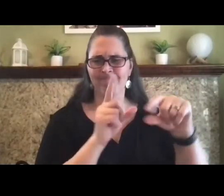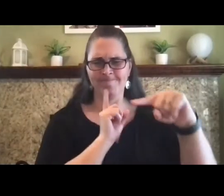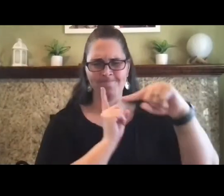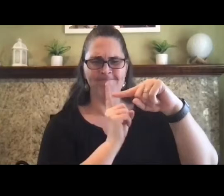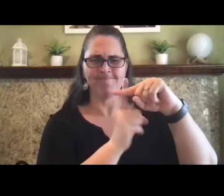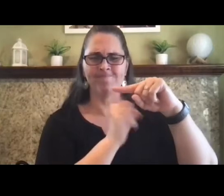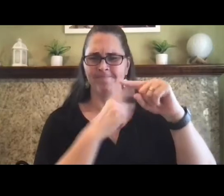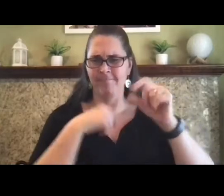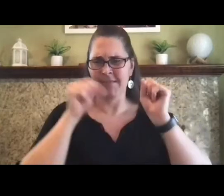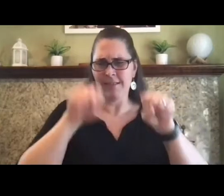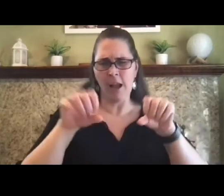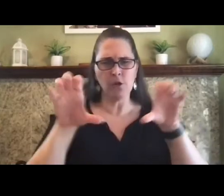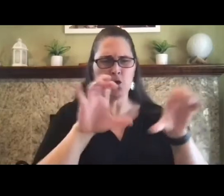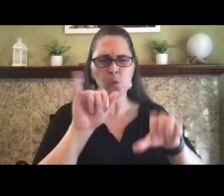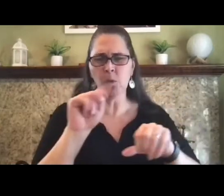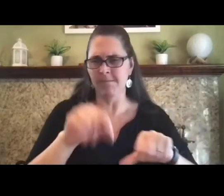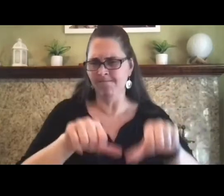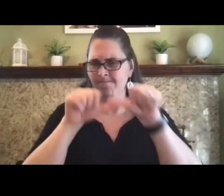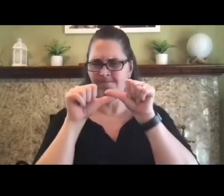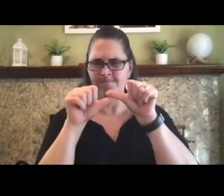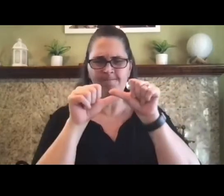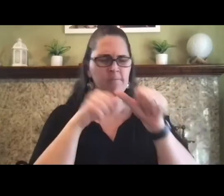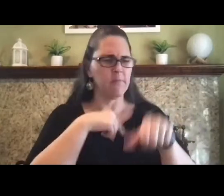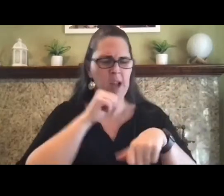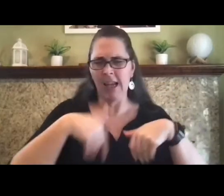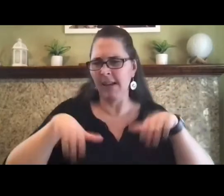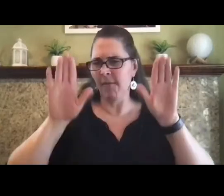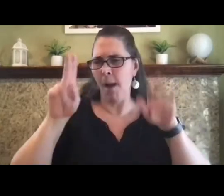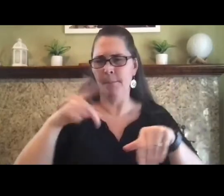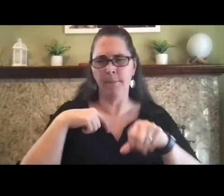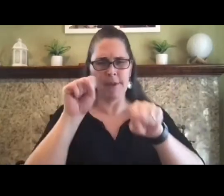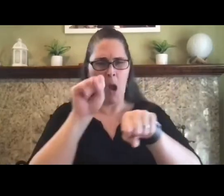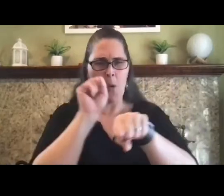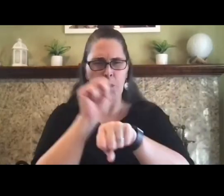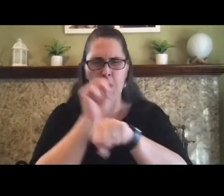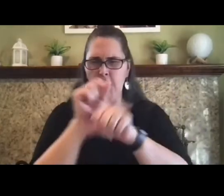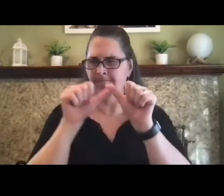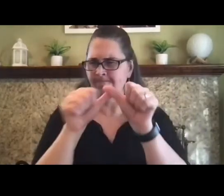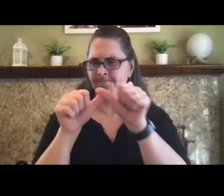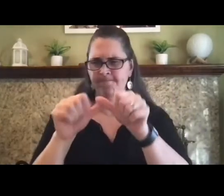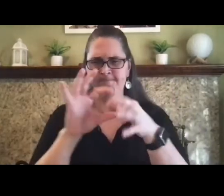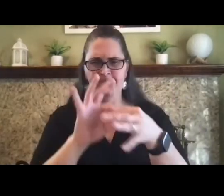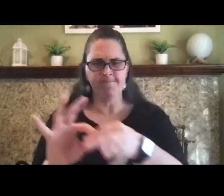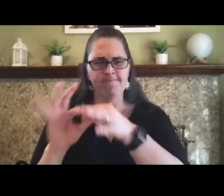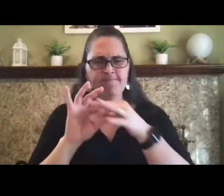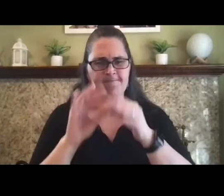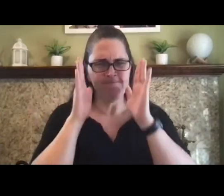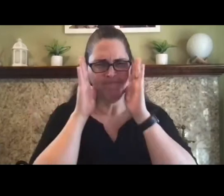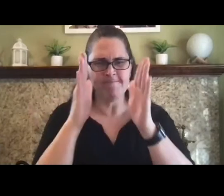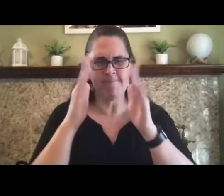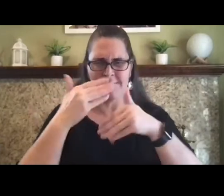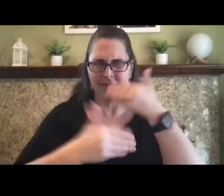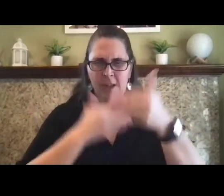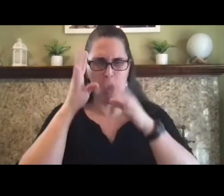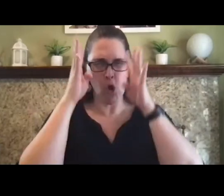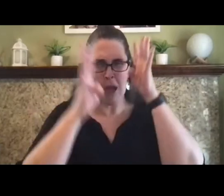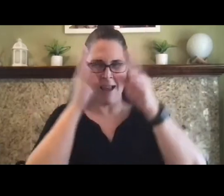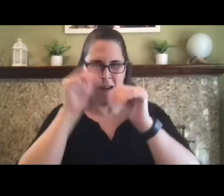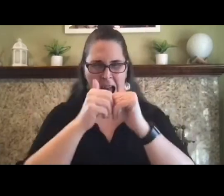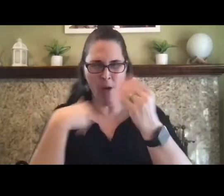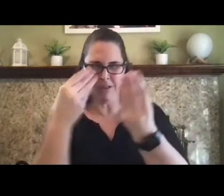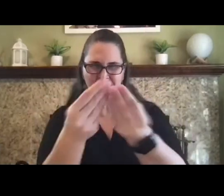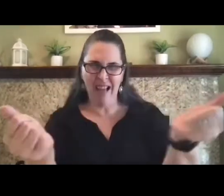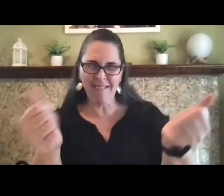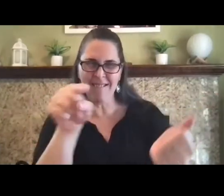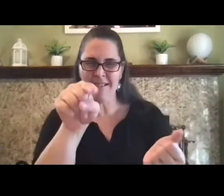to situations. The key is to tell yourself, I can do this. Persistence, not giving up, and optimism is a